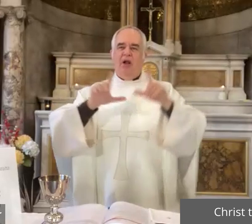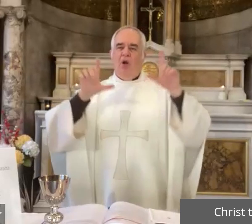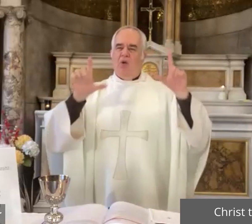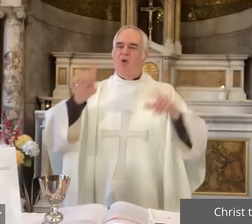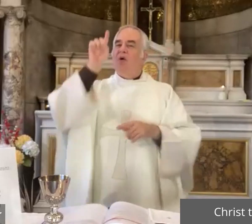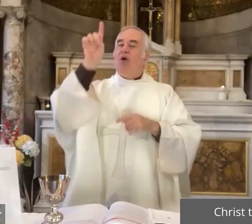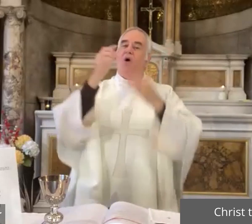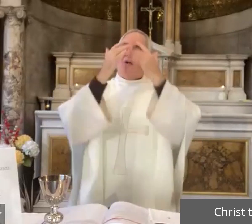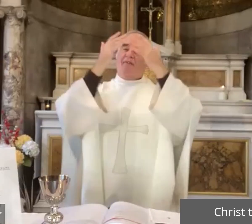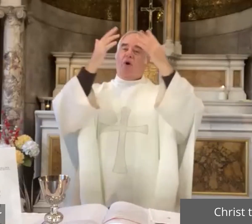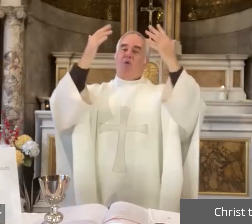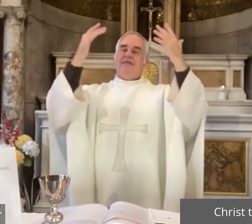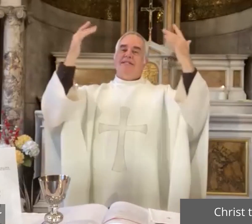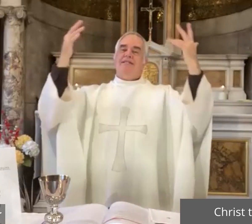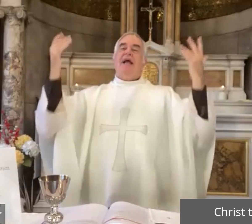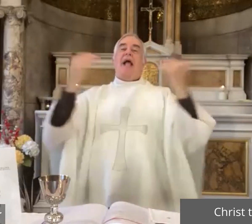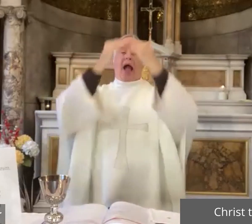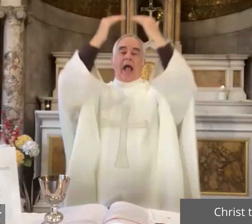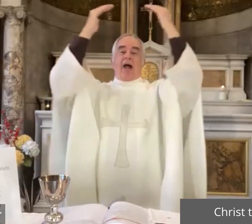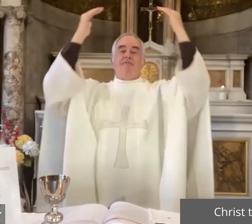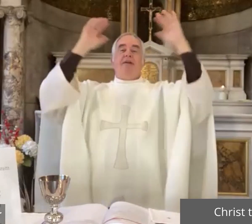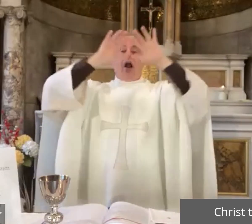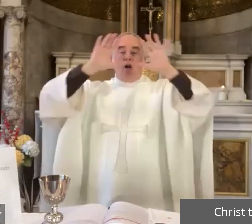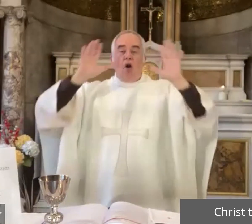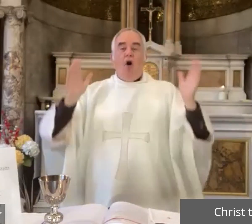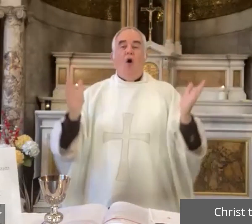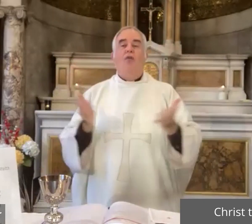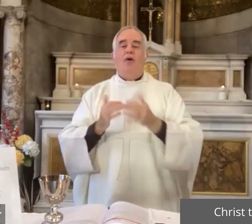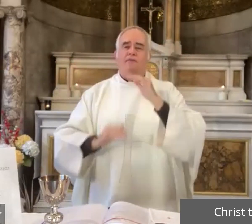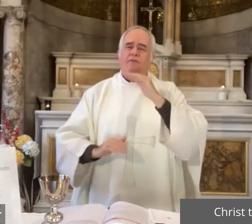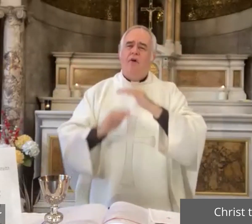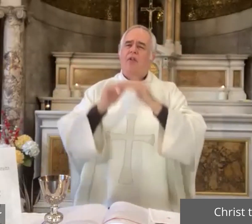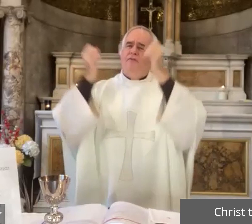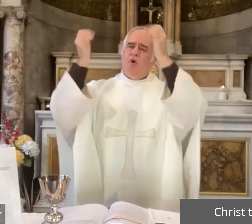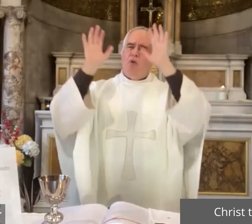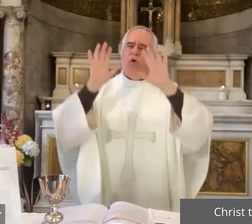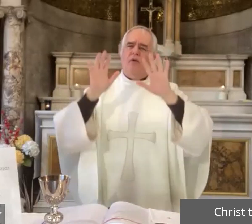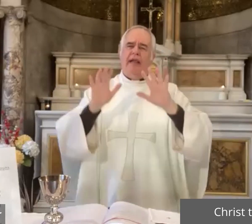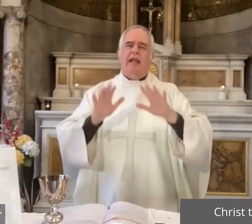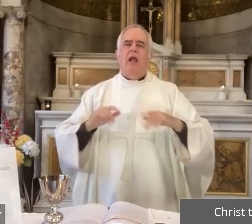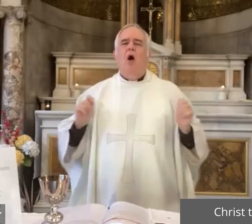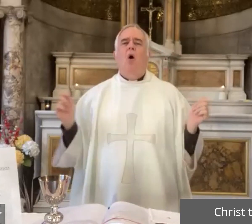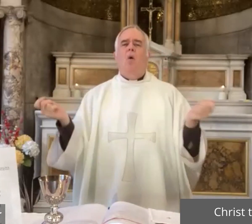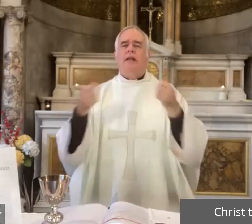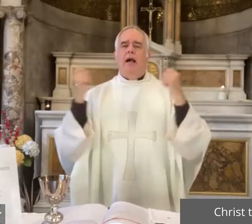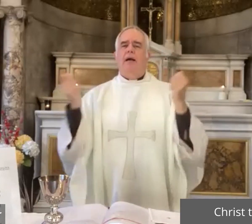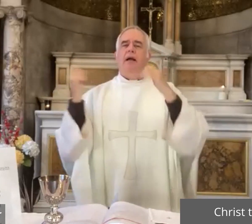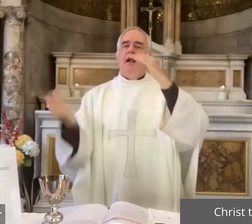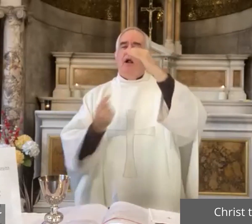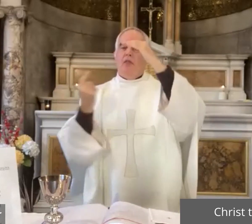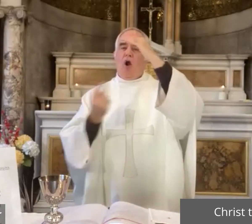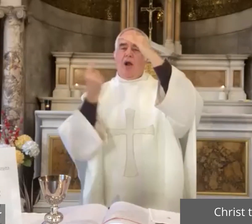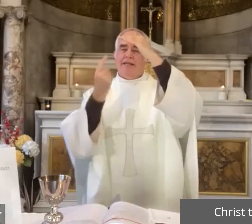holy, Lord God of hosts, heaven and earth are full of your glory.